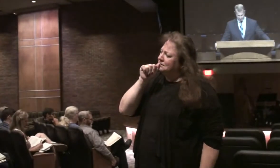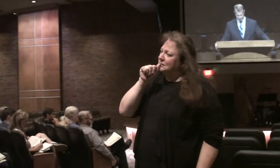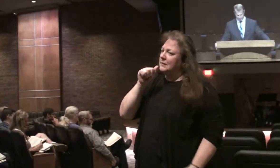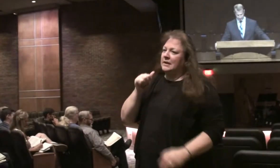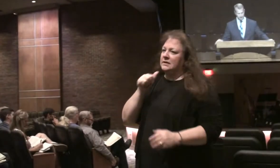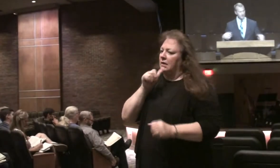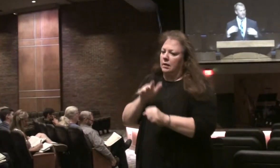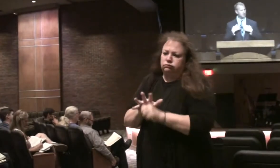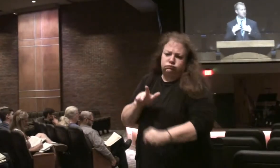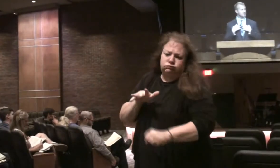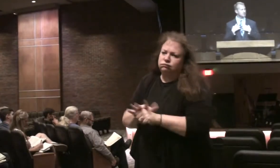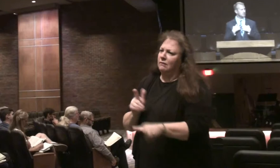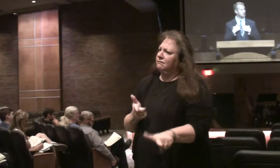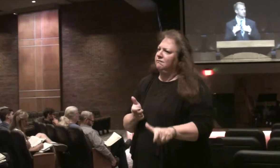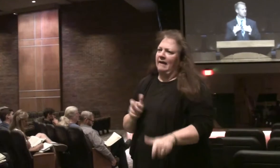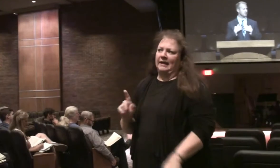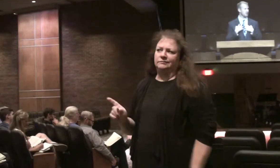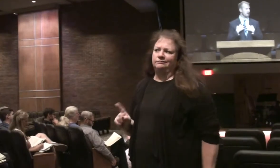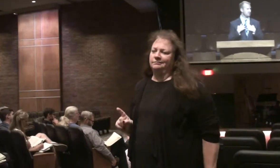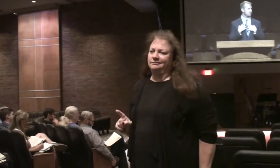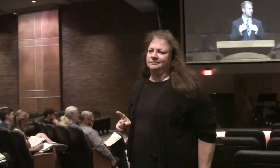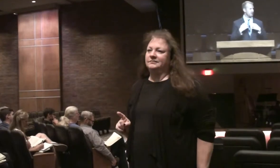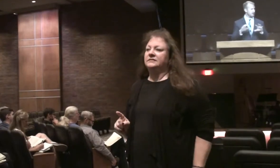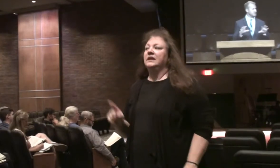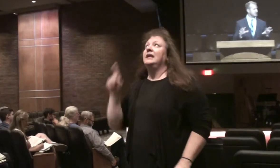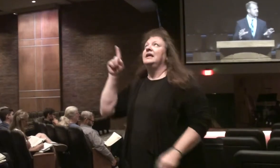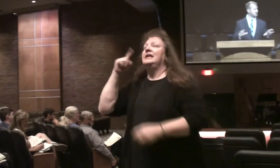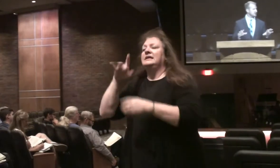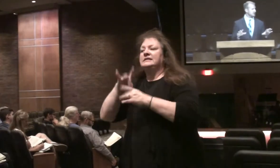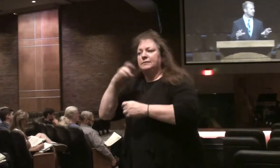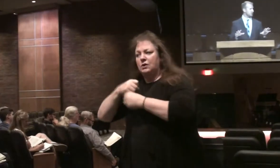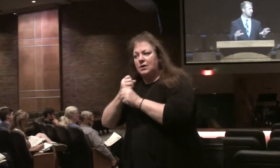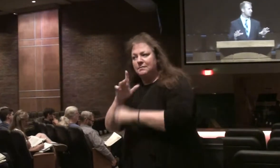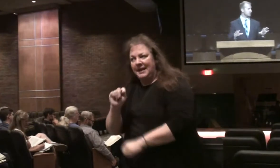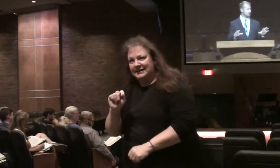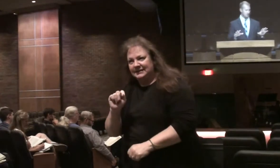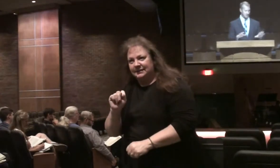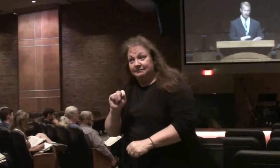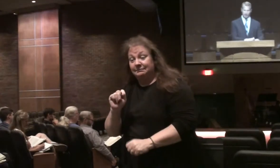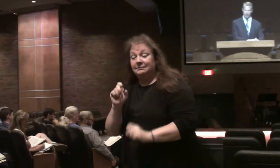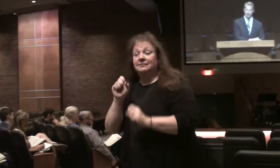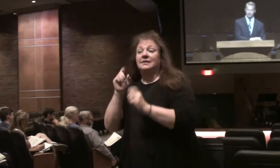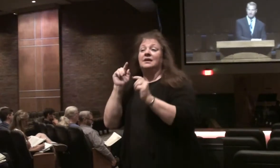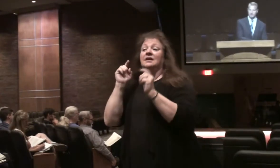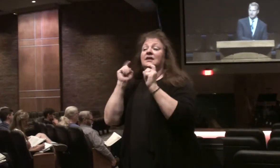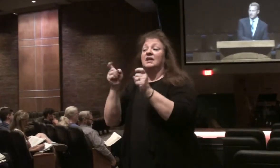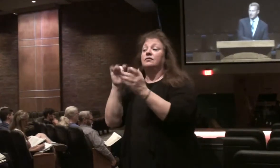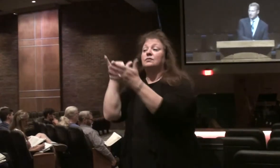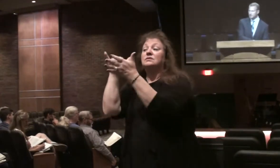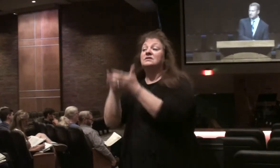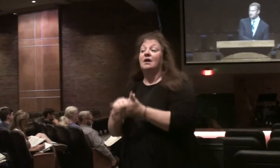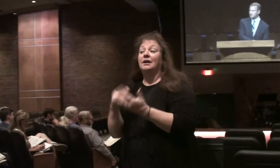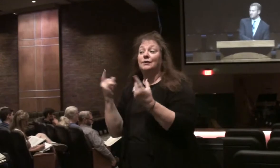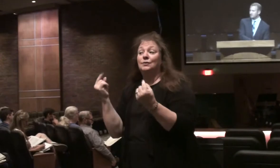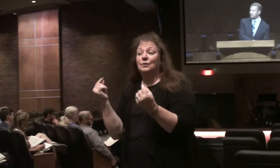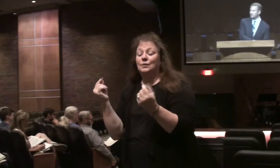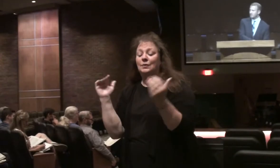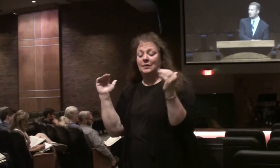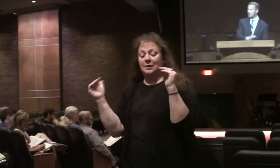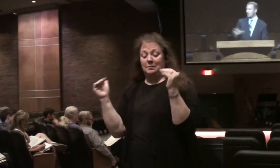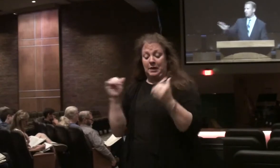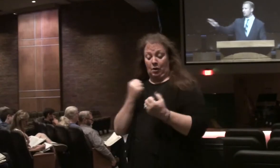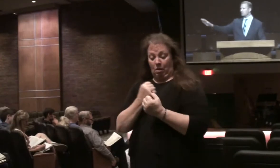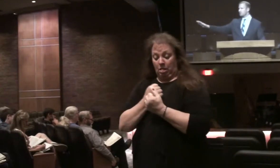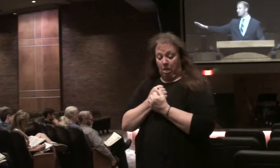Long-tempered. And it's what the Spirit produces in the life. An interesting study for you. Compare the characteristics of love